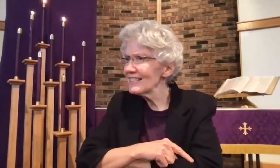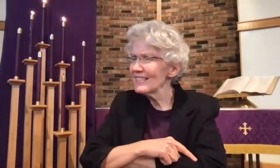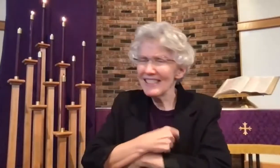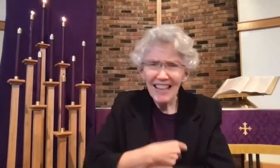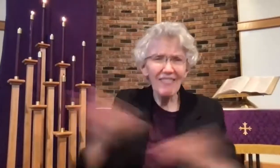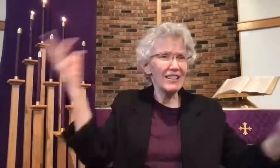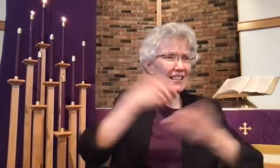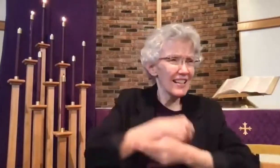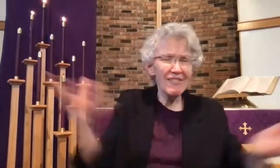what would bring you peace.